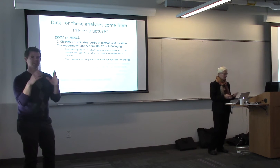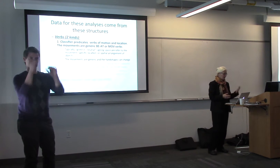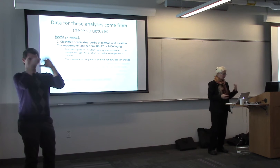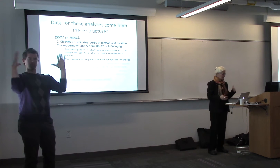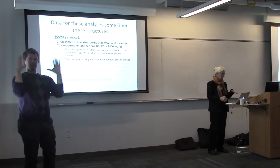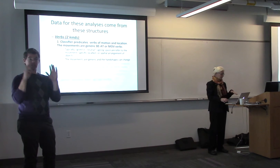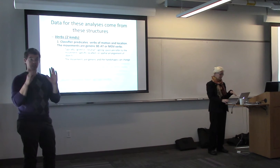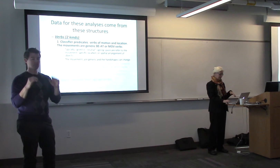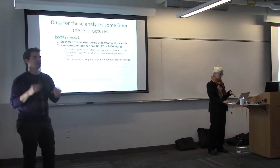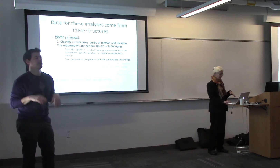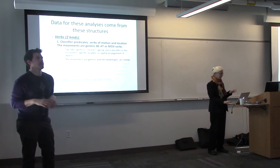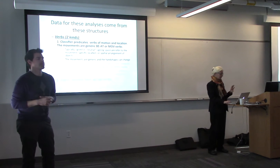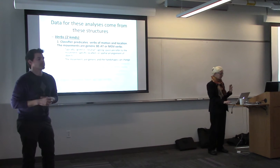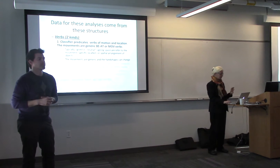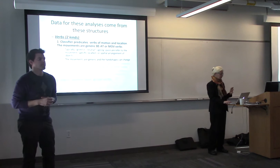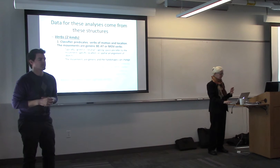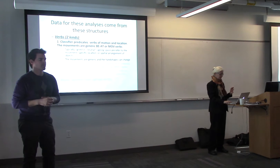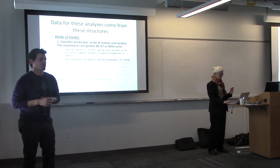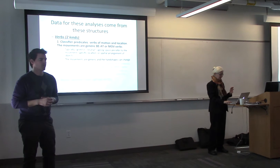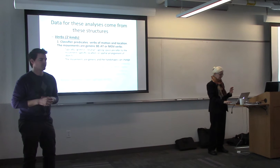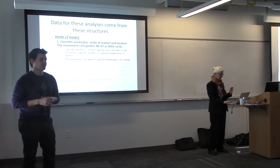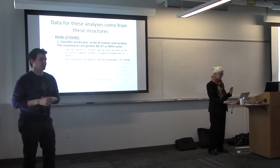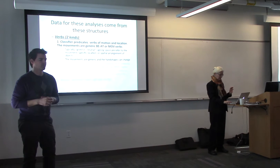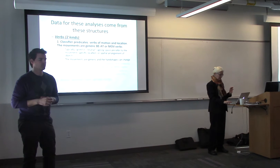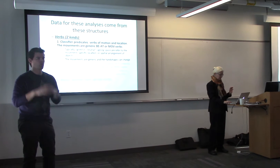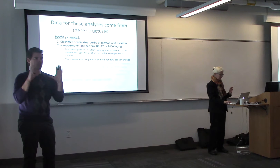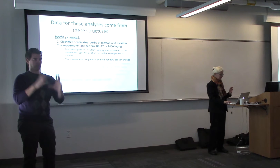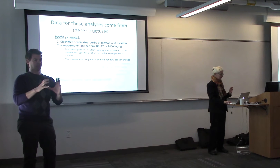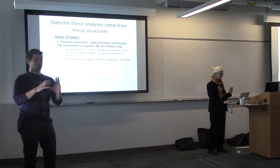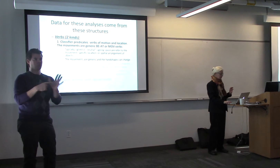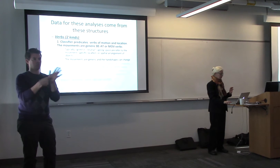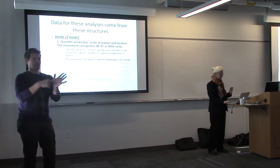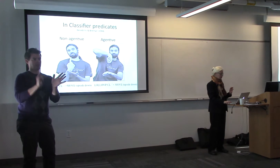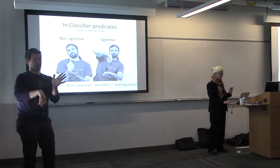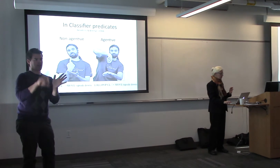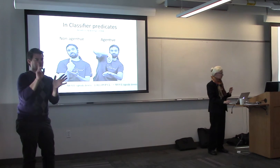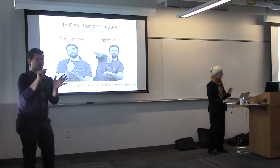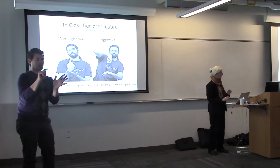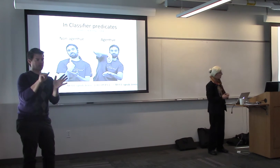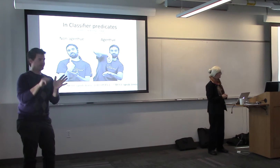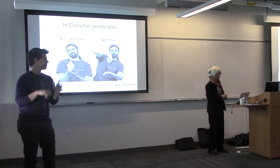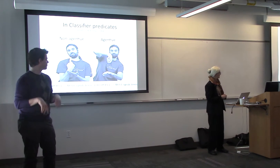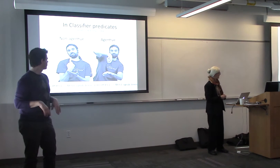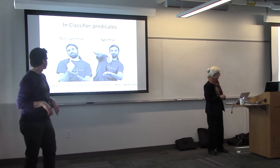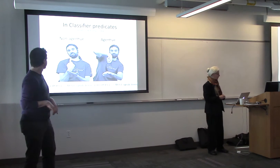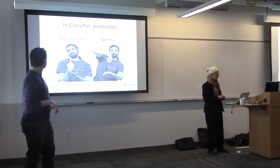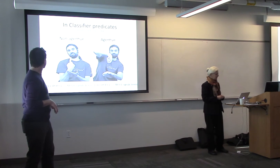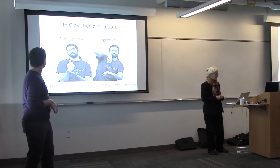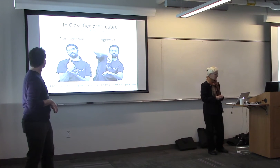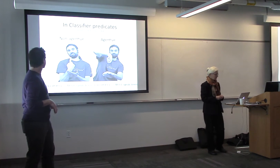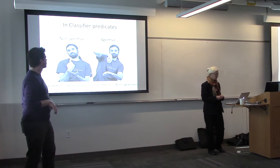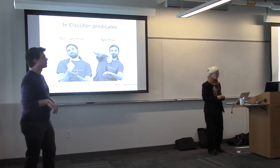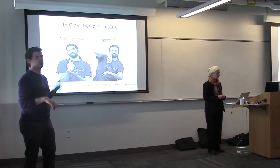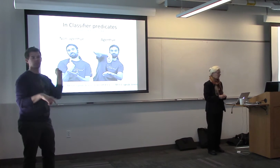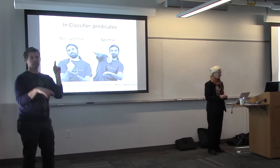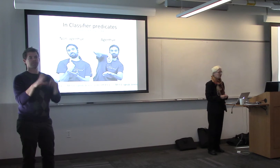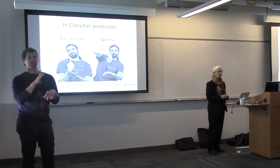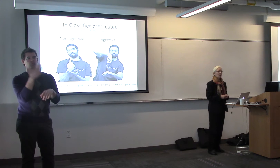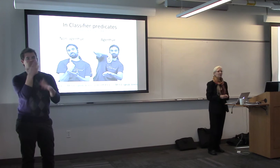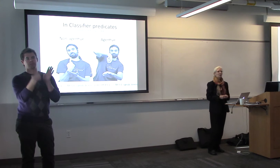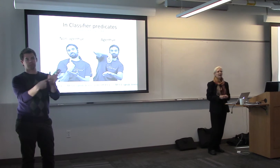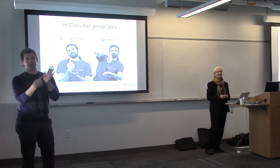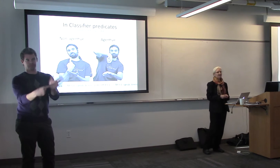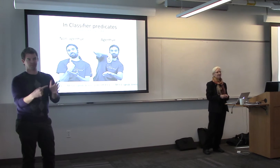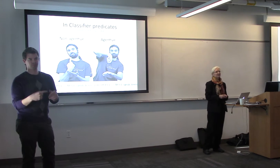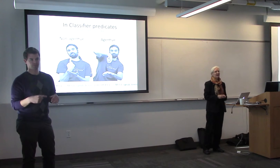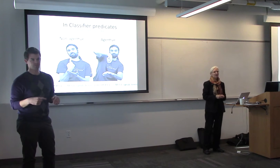So that's the first set of data. And I'm going to show you an example now of